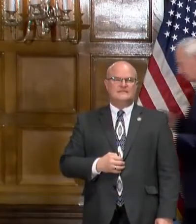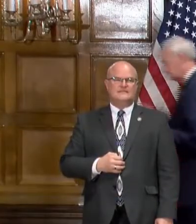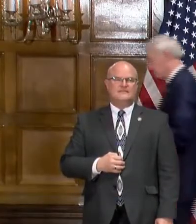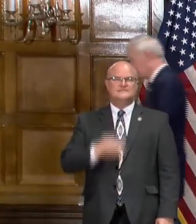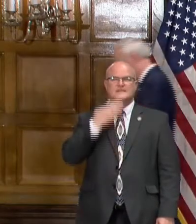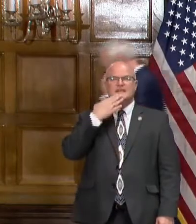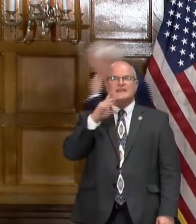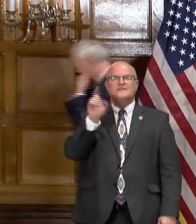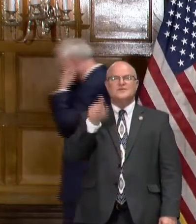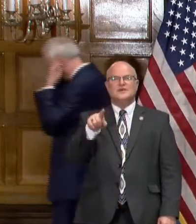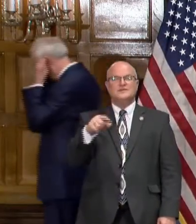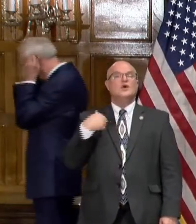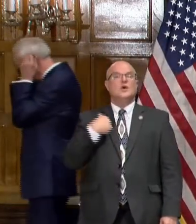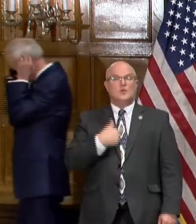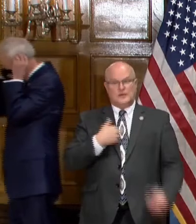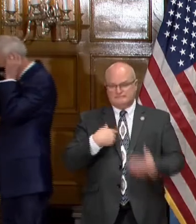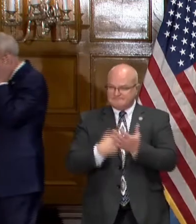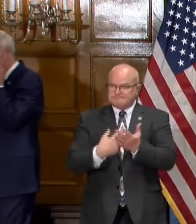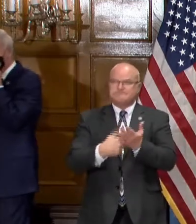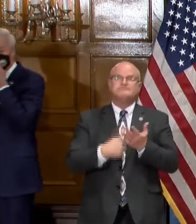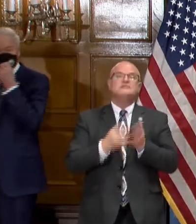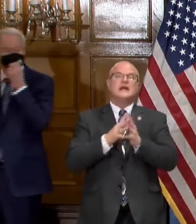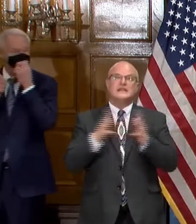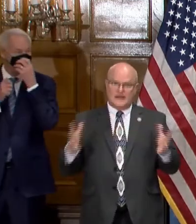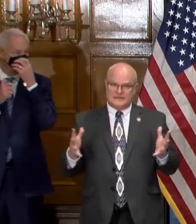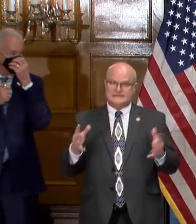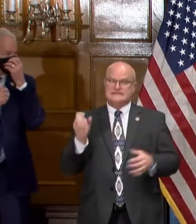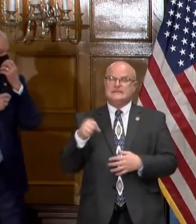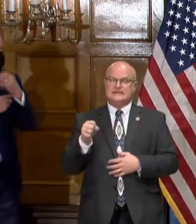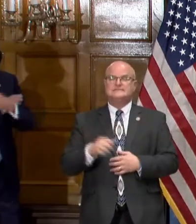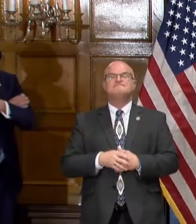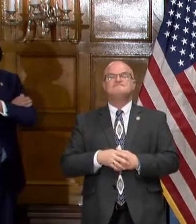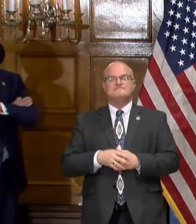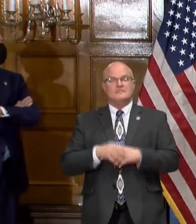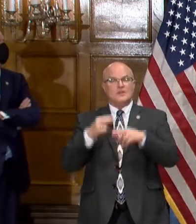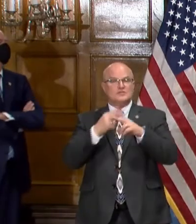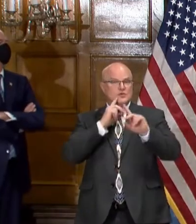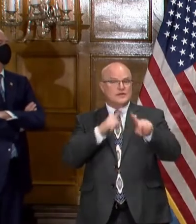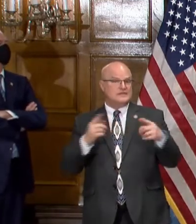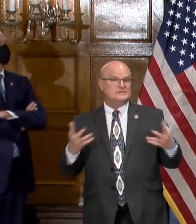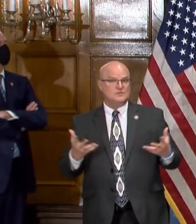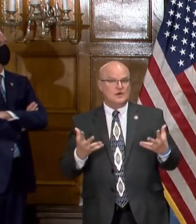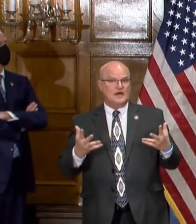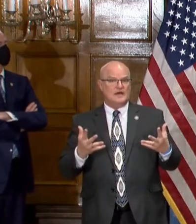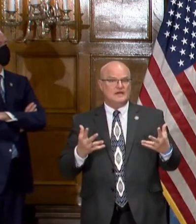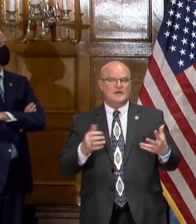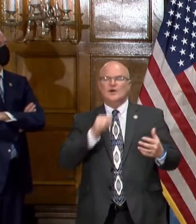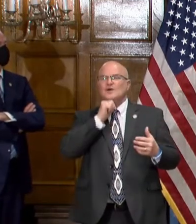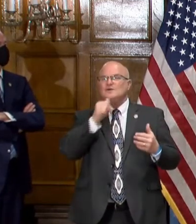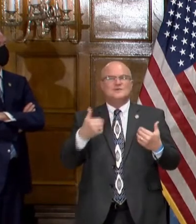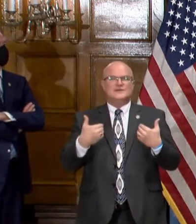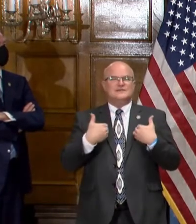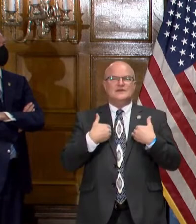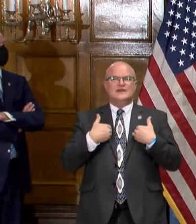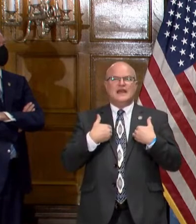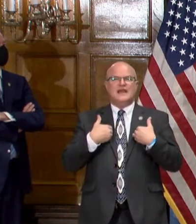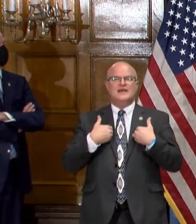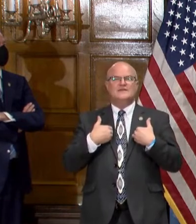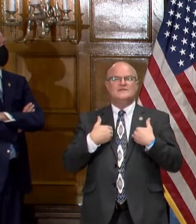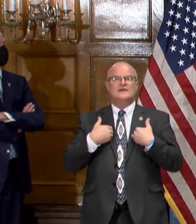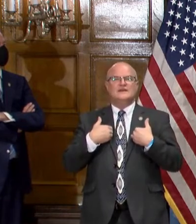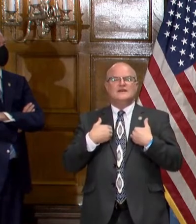Thank you for the question, because we have been discussing this quite a bit. And so the short answer is we just don't have the volume